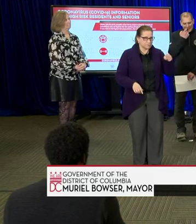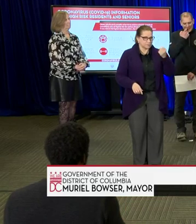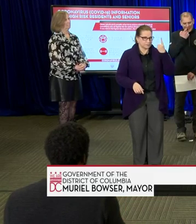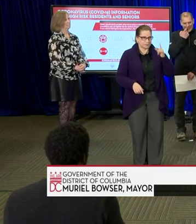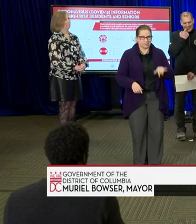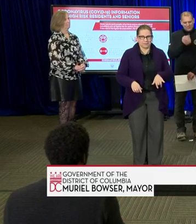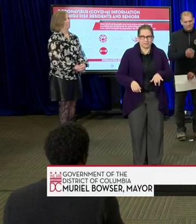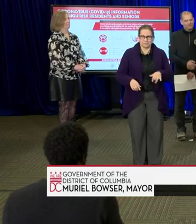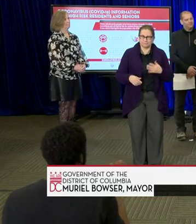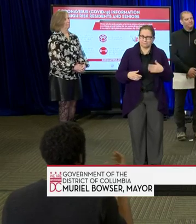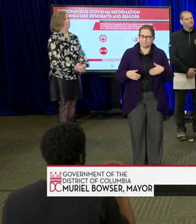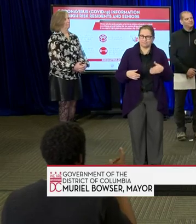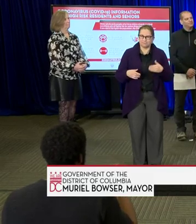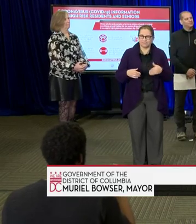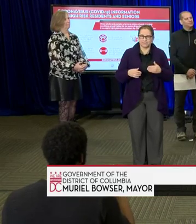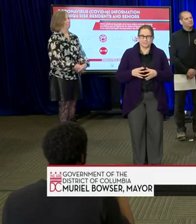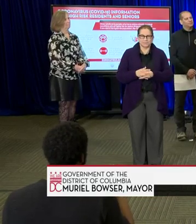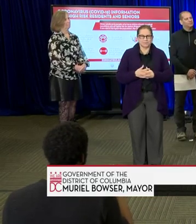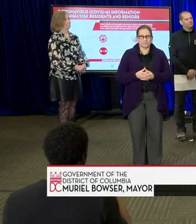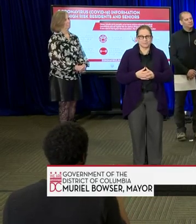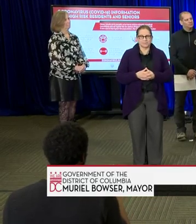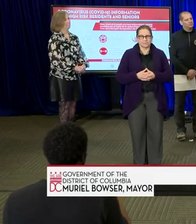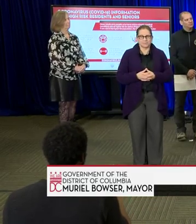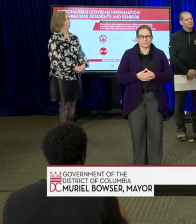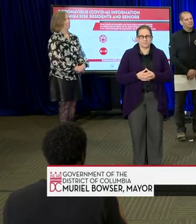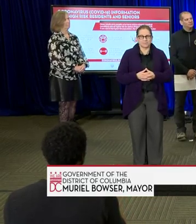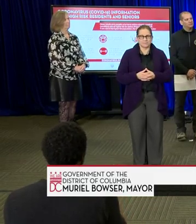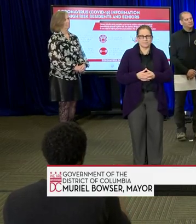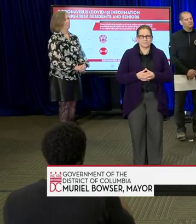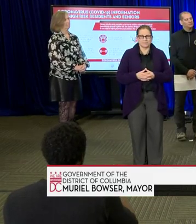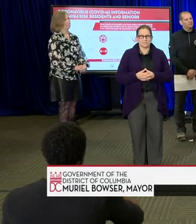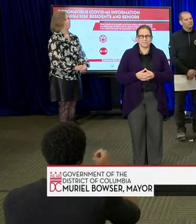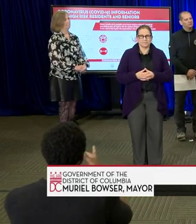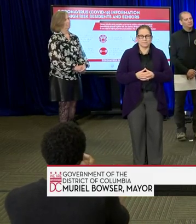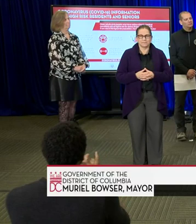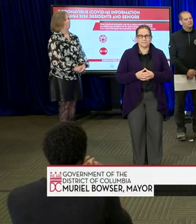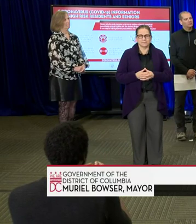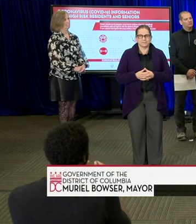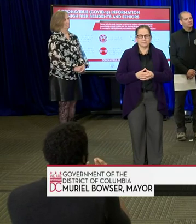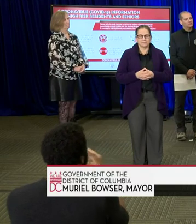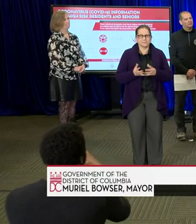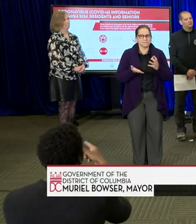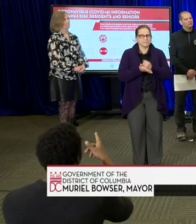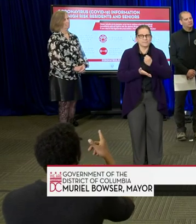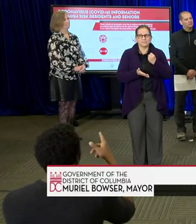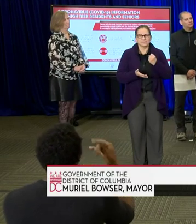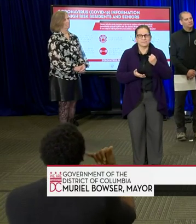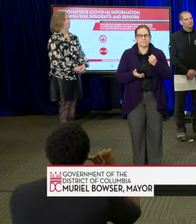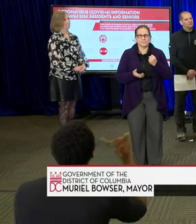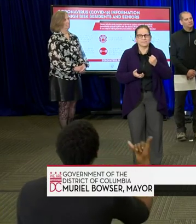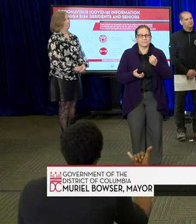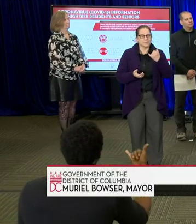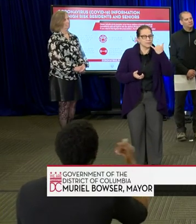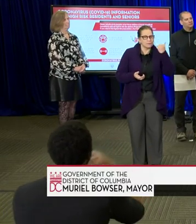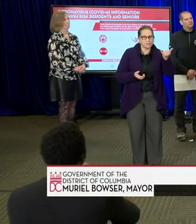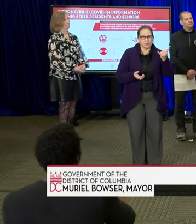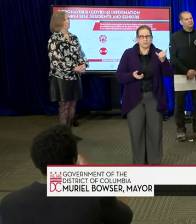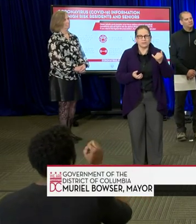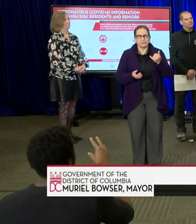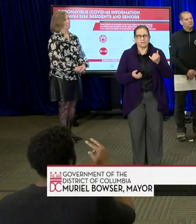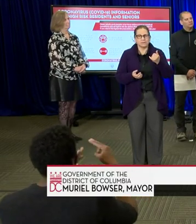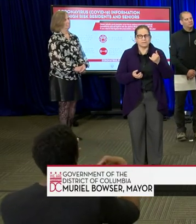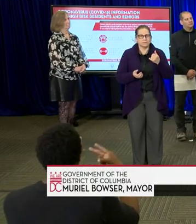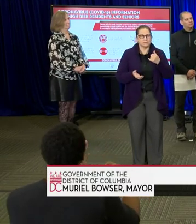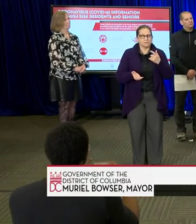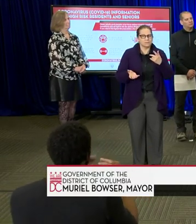of the alternative ways to see your doctors, including telemedicine, including calling them to get